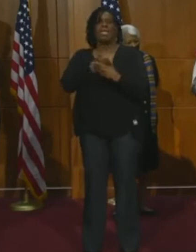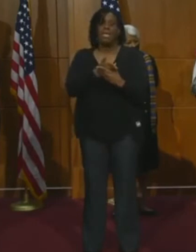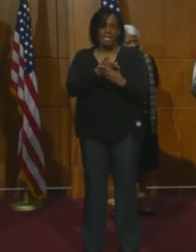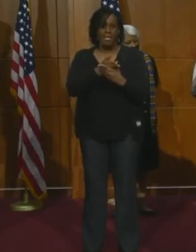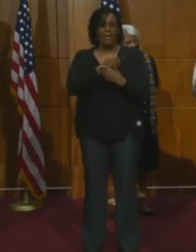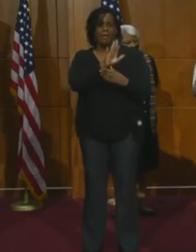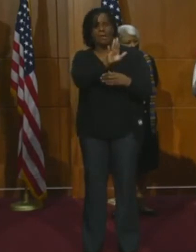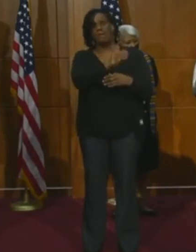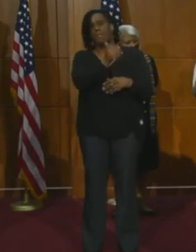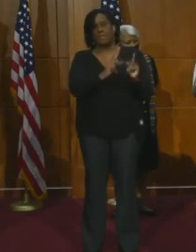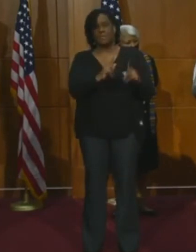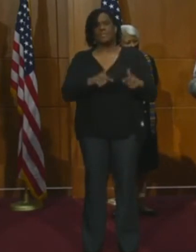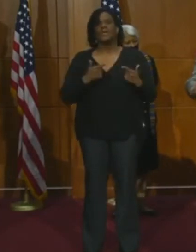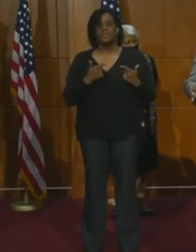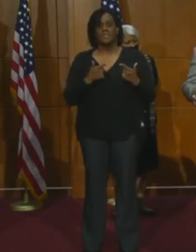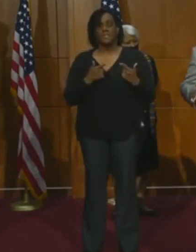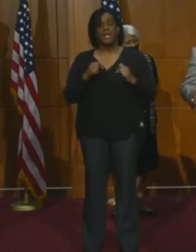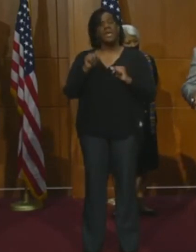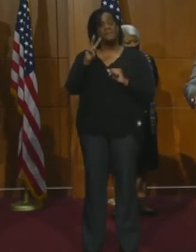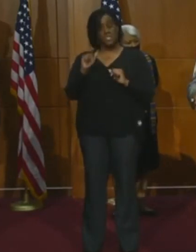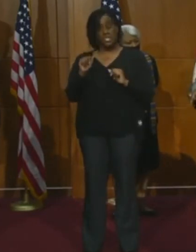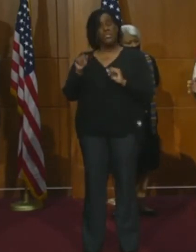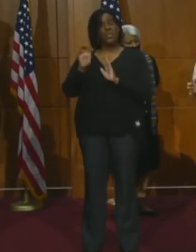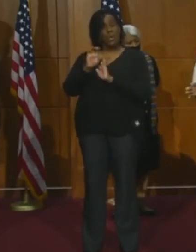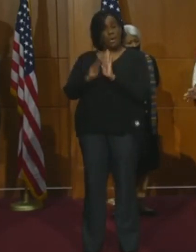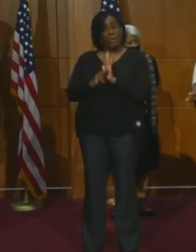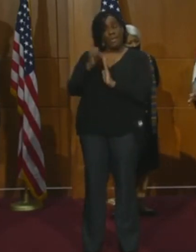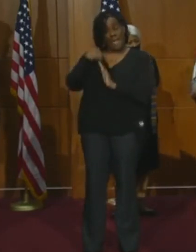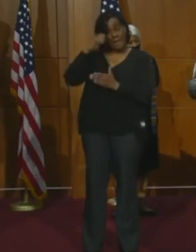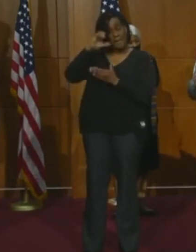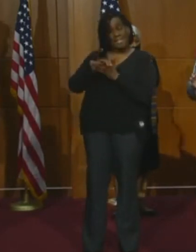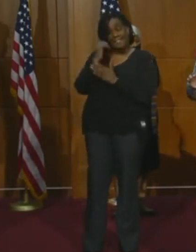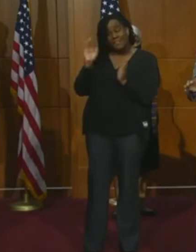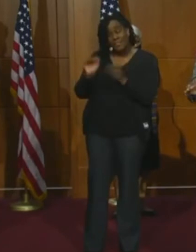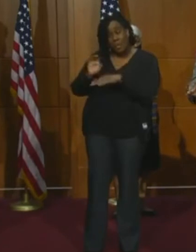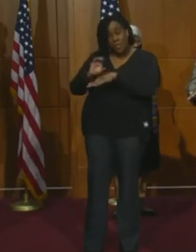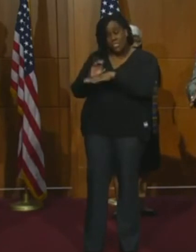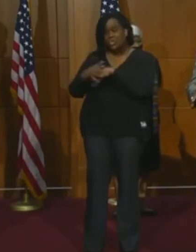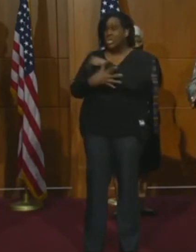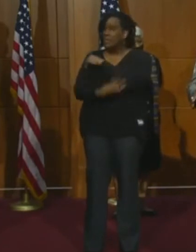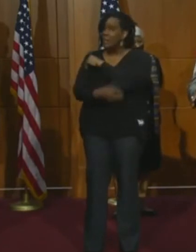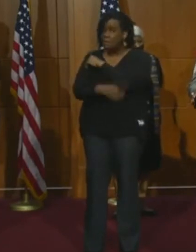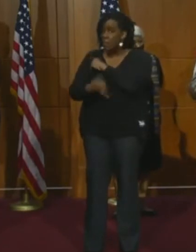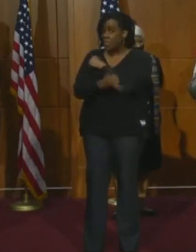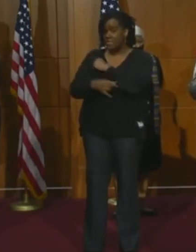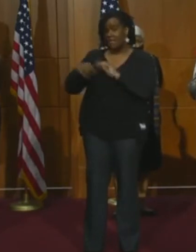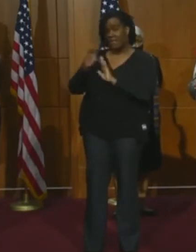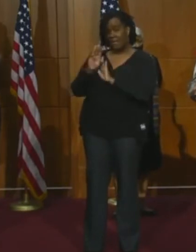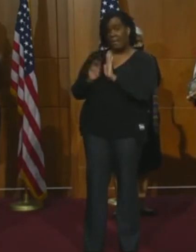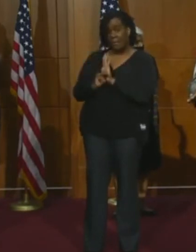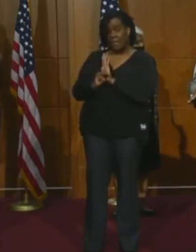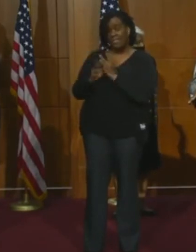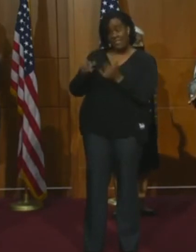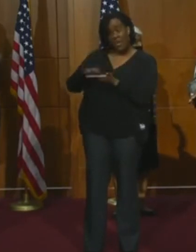And Virginia, as a Commonwealth, I believe if a little church in the most impoverished county in the Commonwealth has learned how